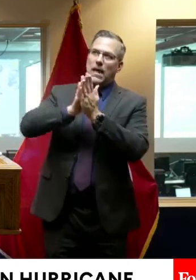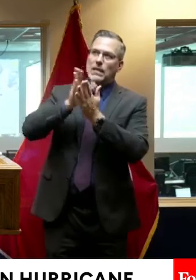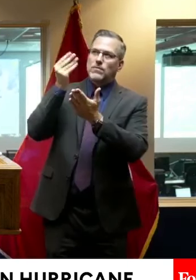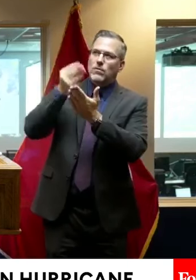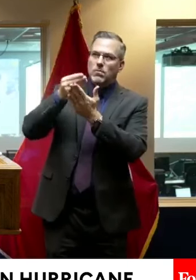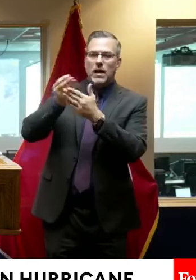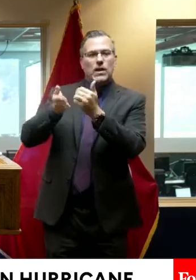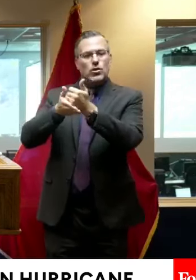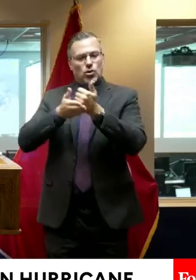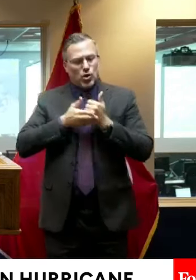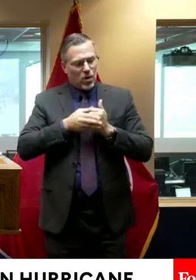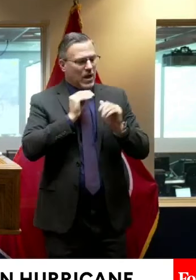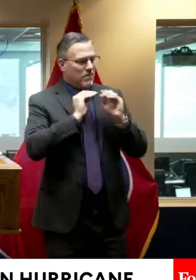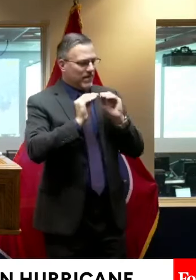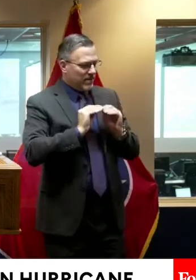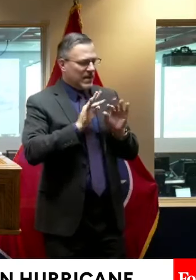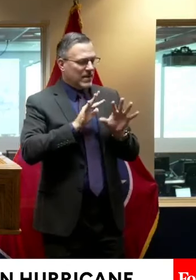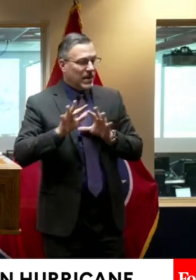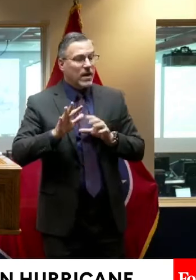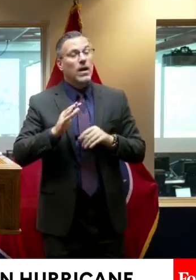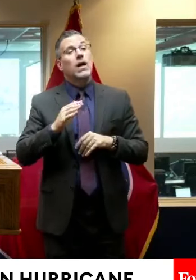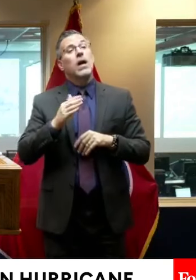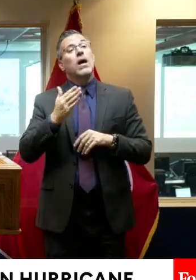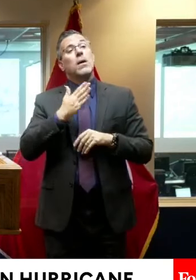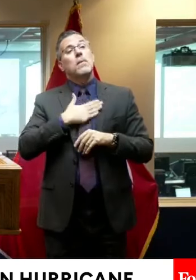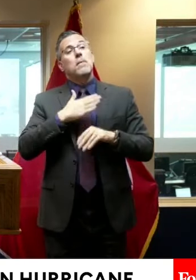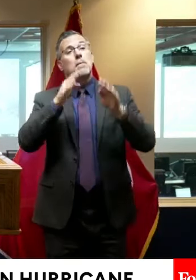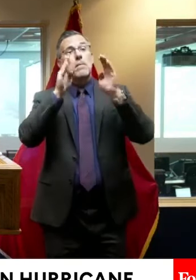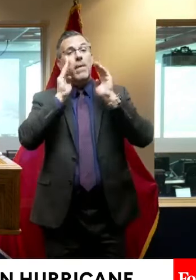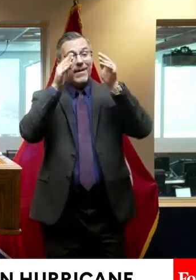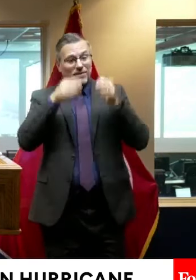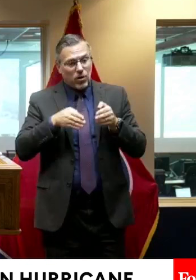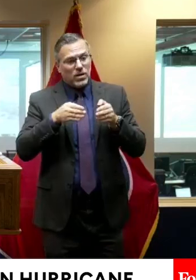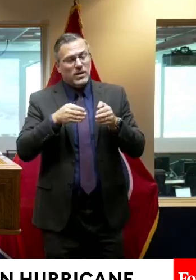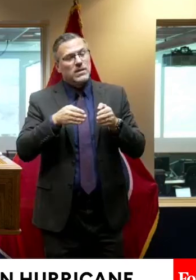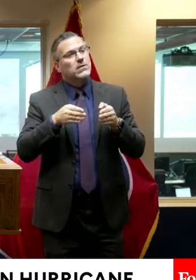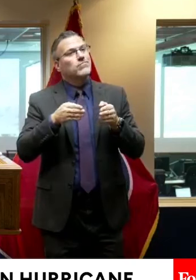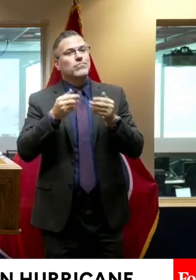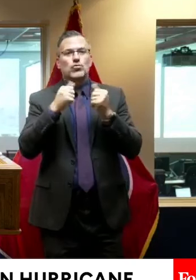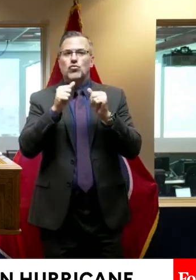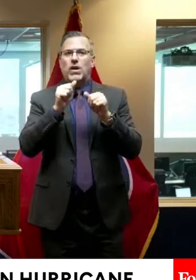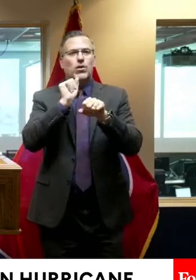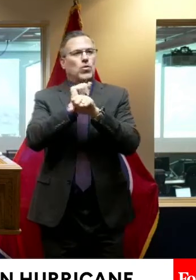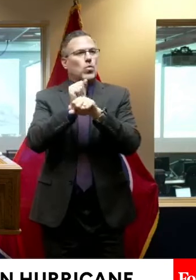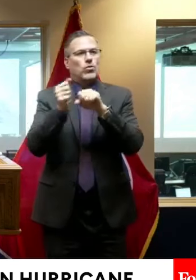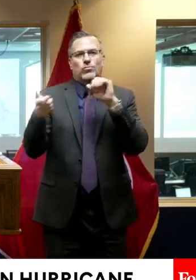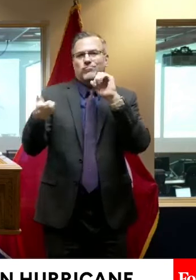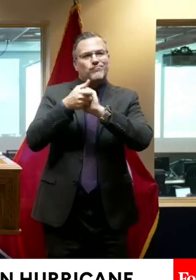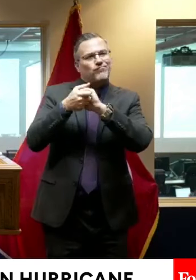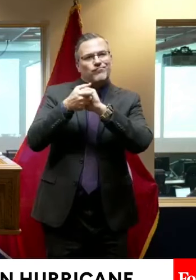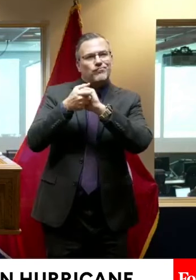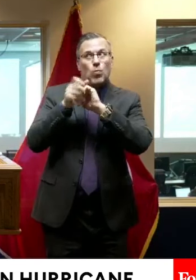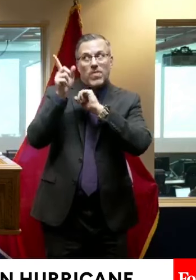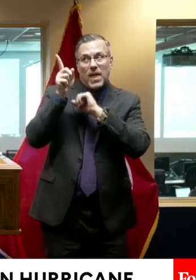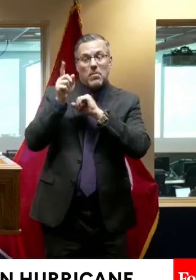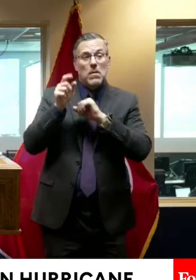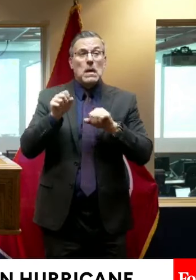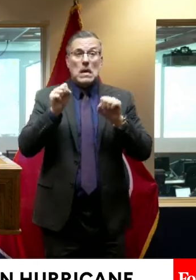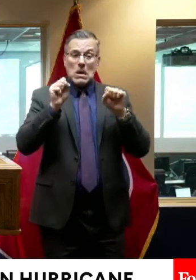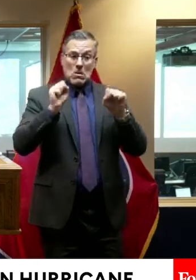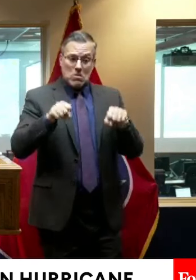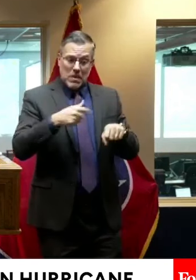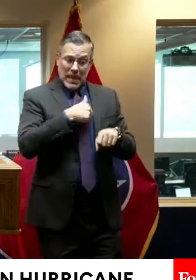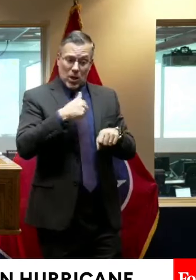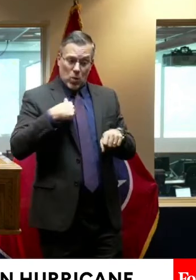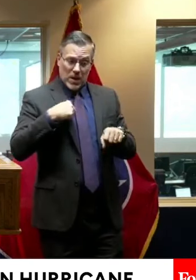And my focus is on being the best partner we can with them. Can we do better? We